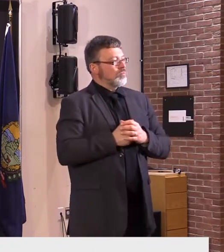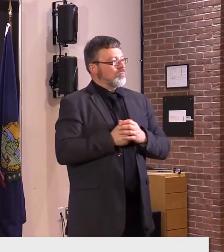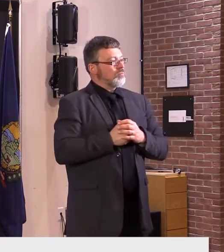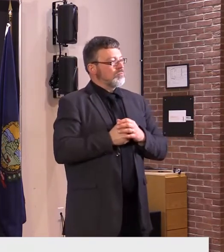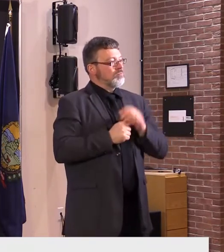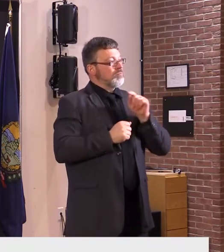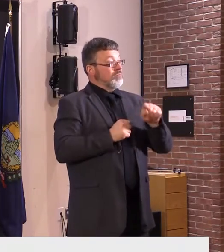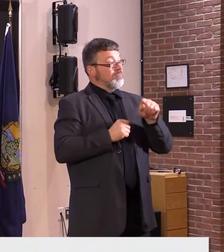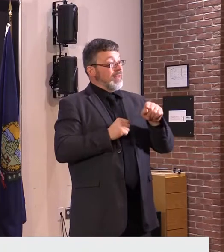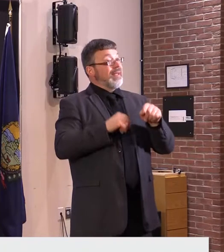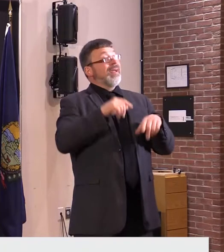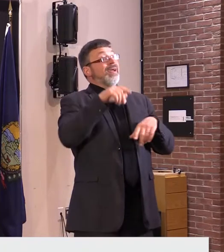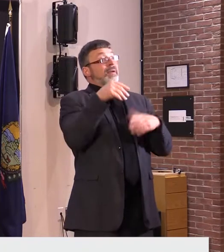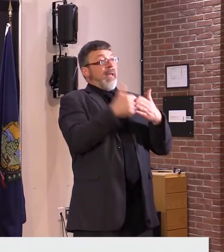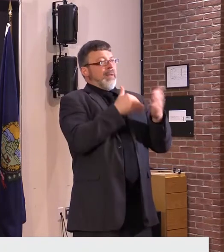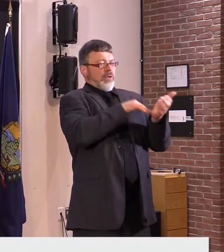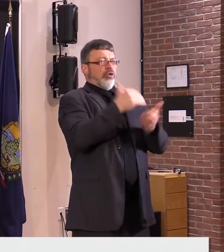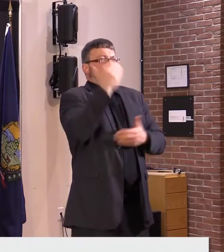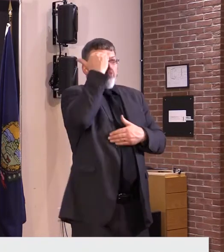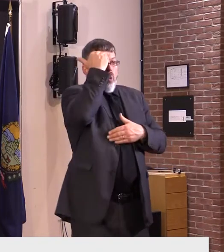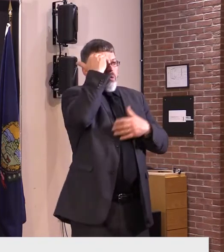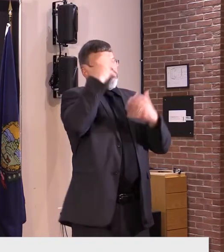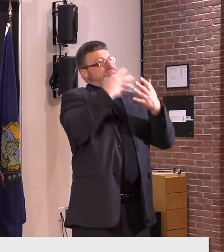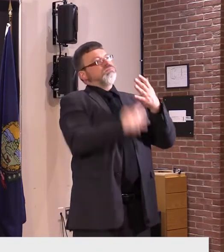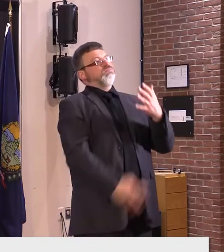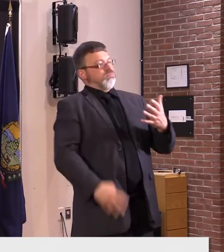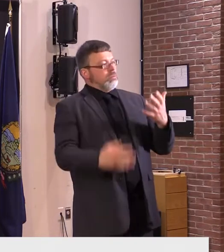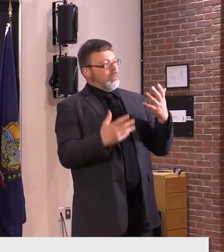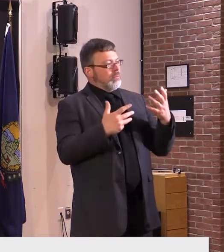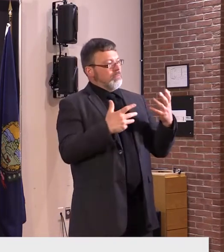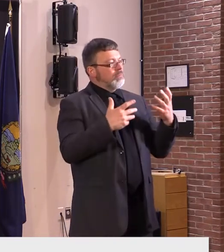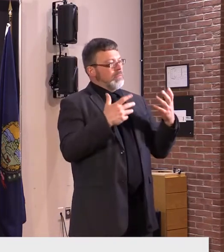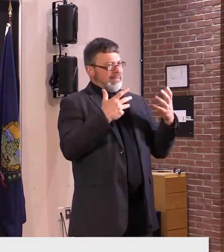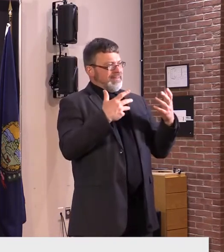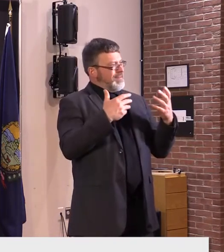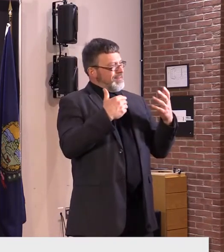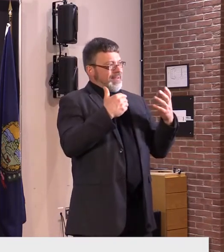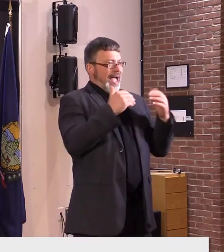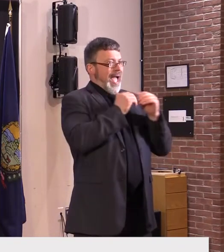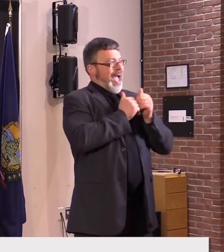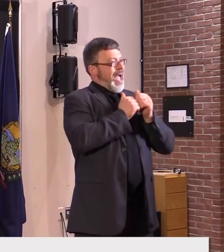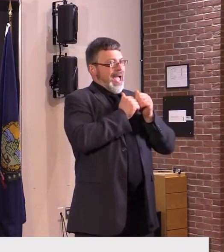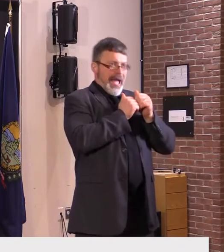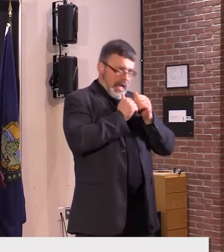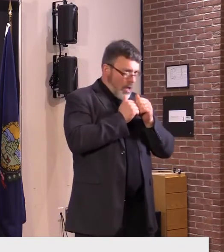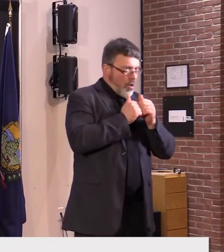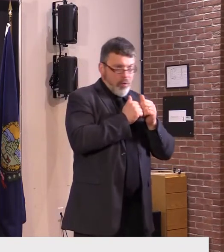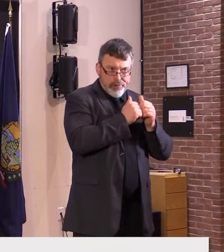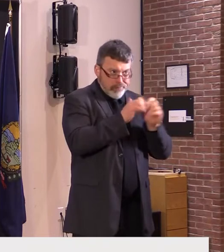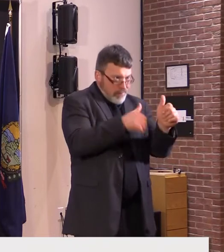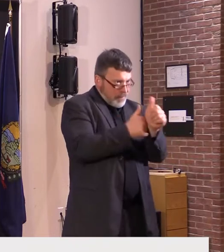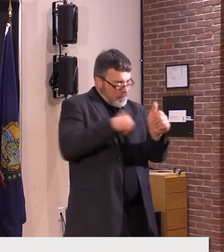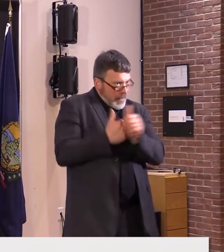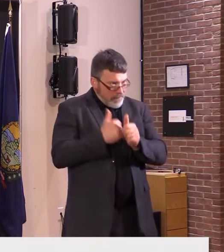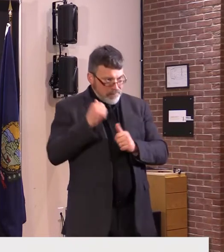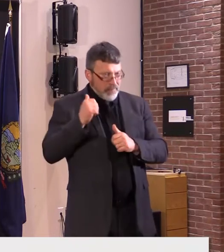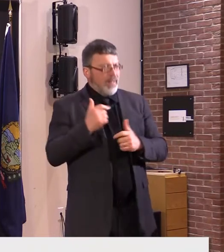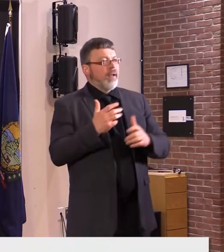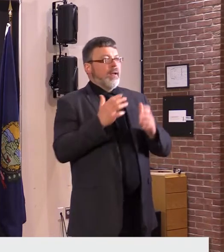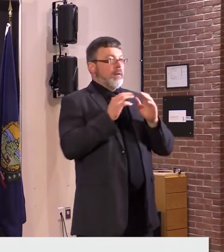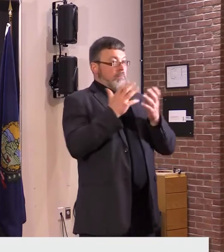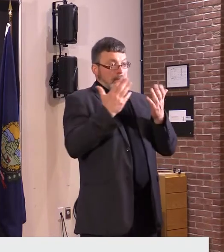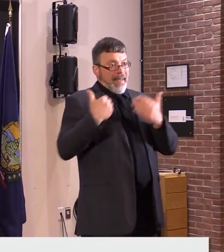for parents as well. But you know, the problem with this, of course, is there's plenty of things we can tell parents not